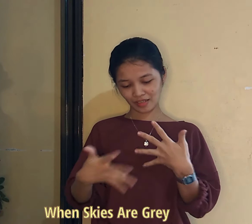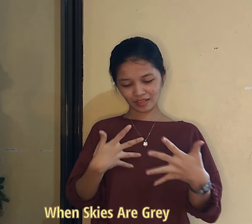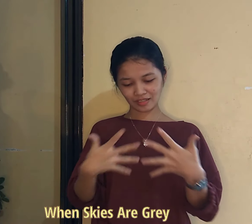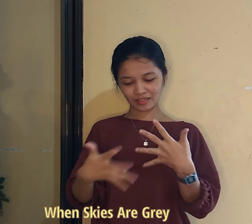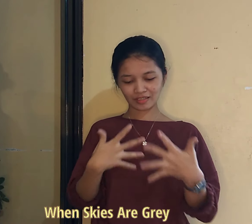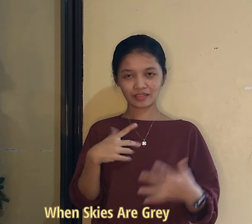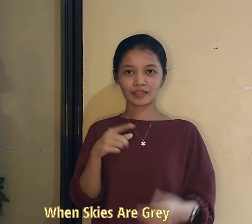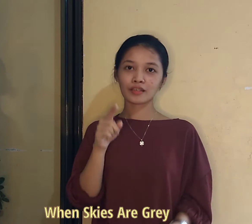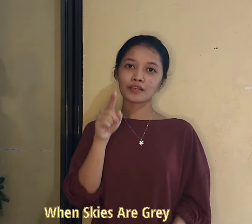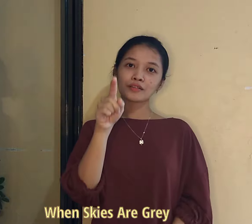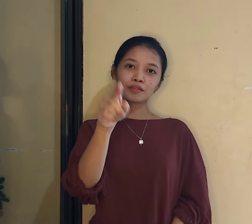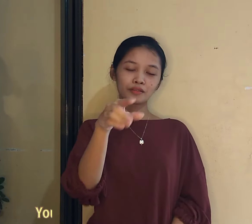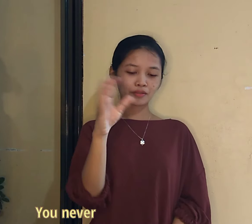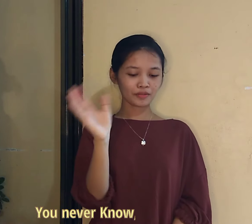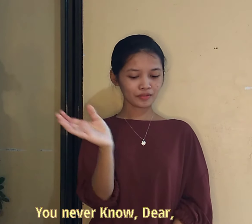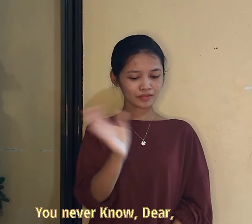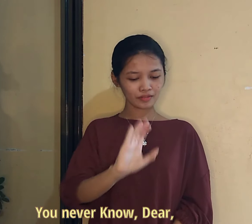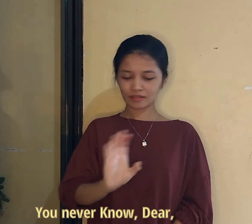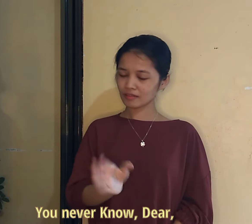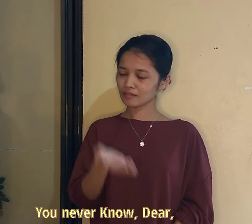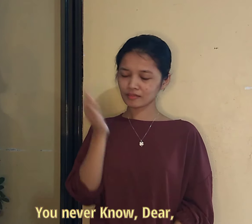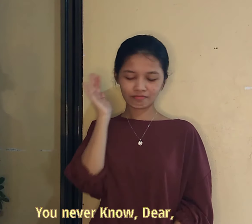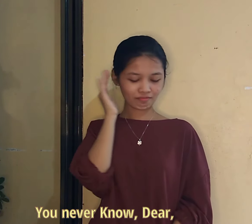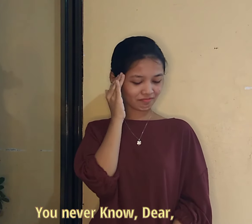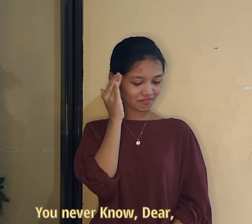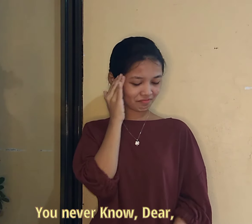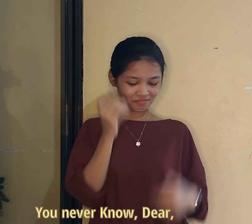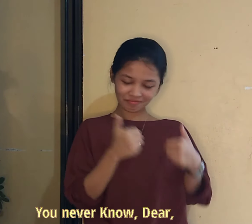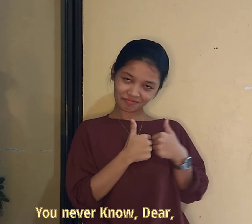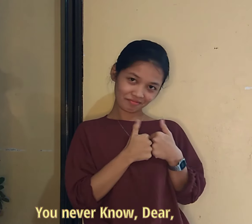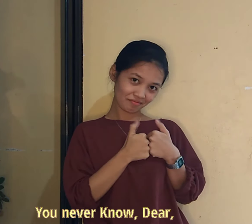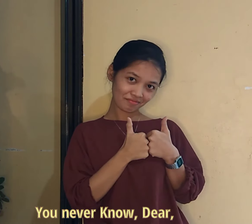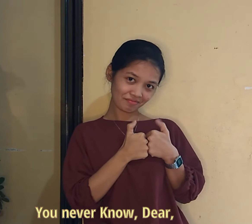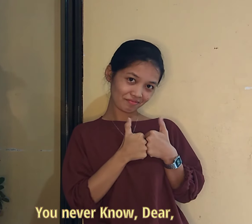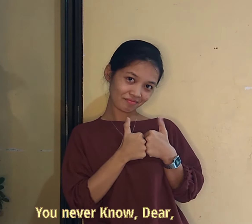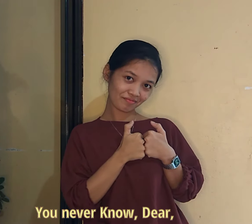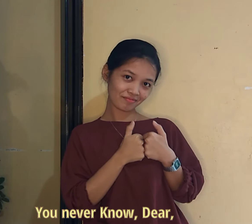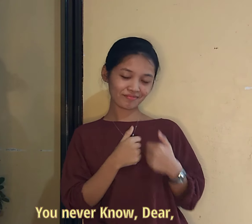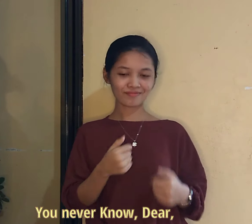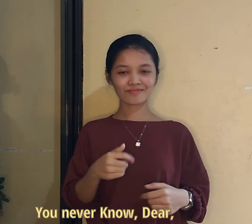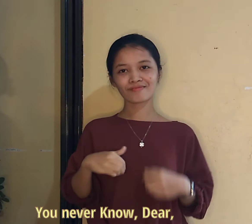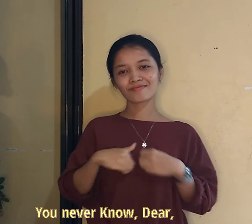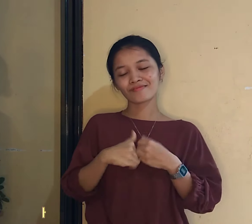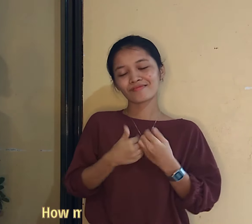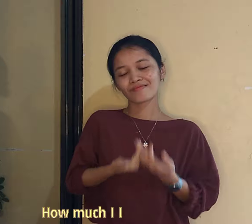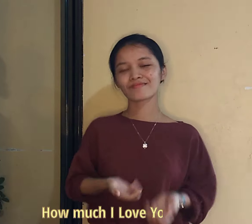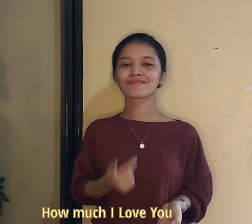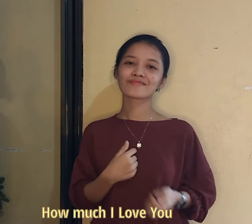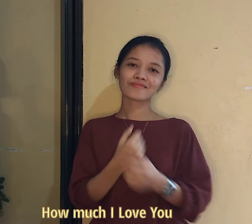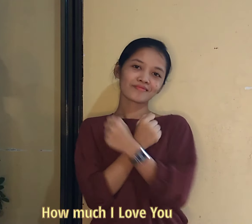You'll never know, dear How much I